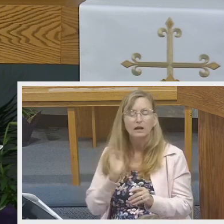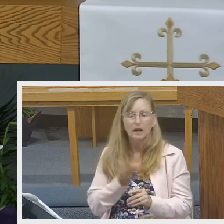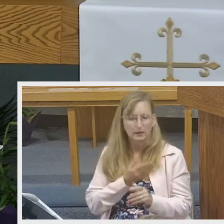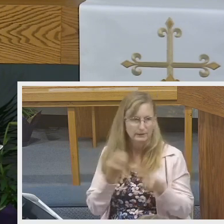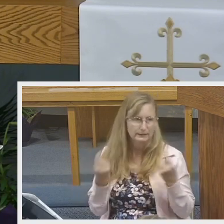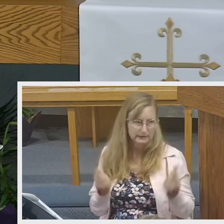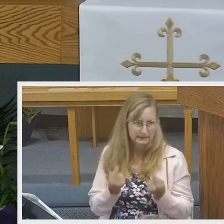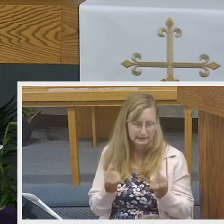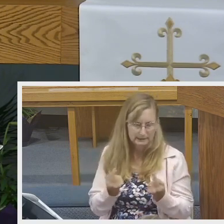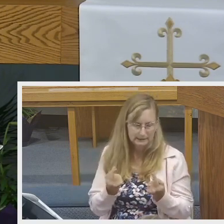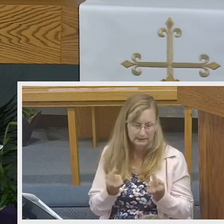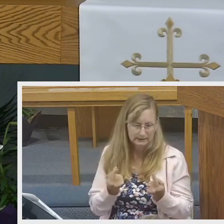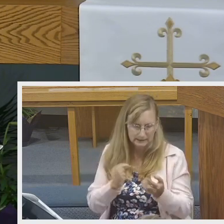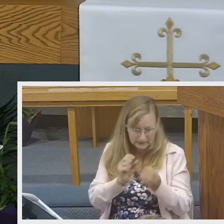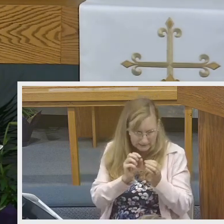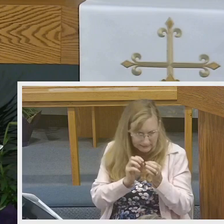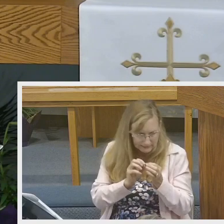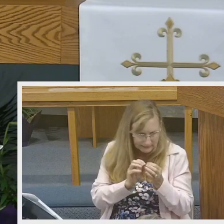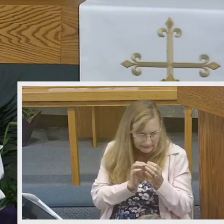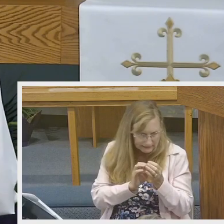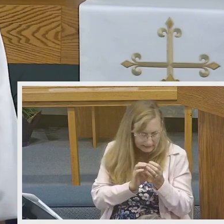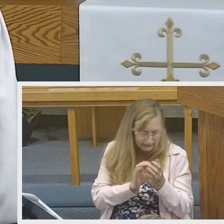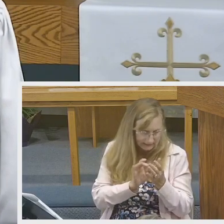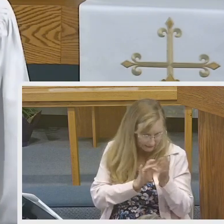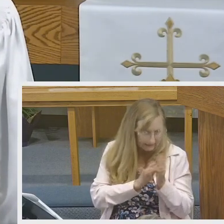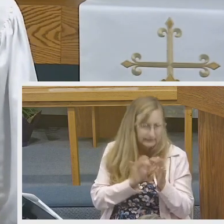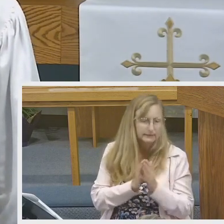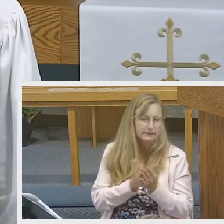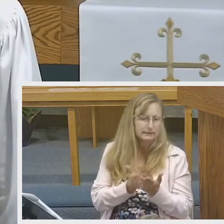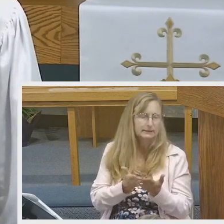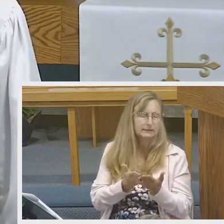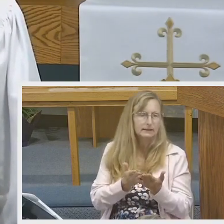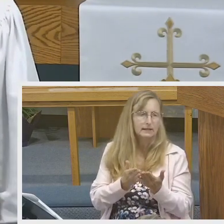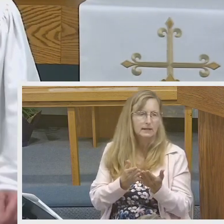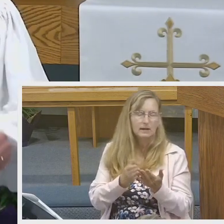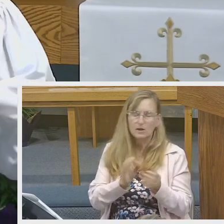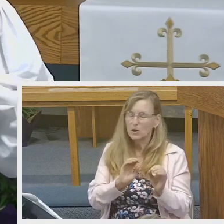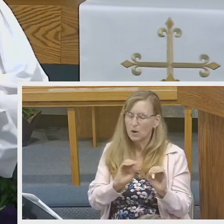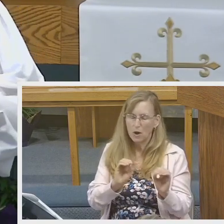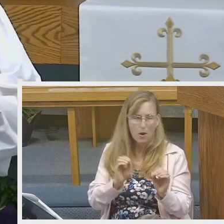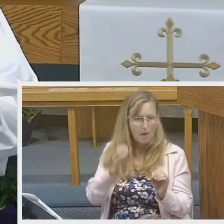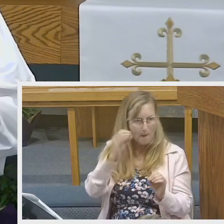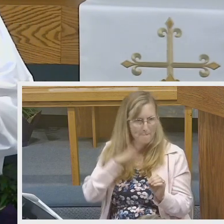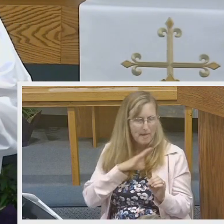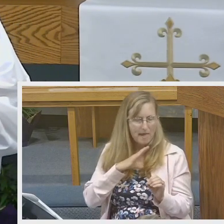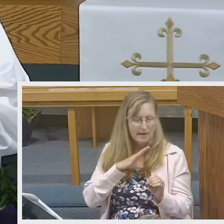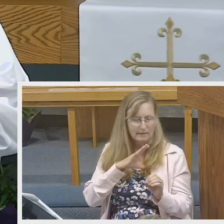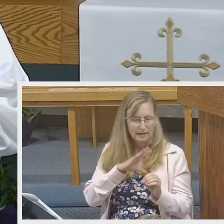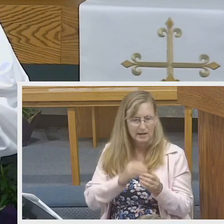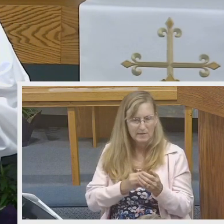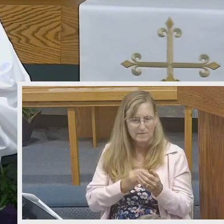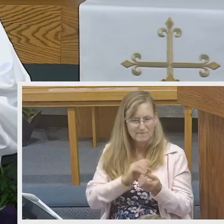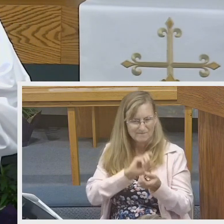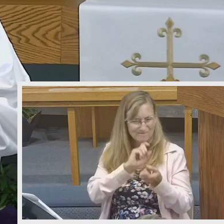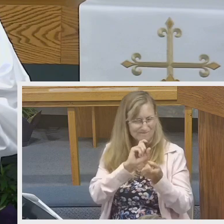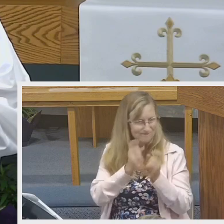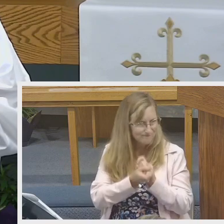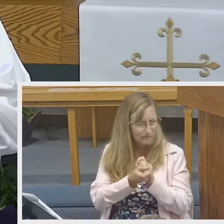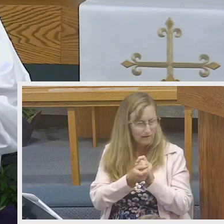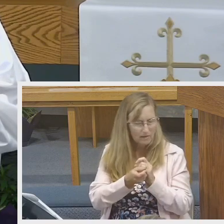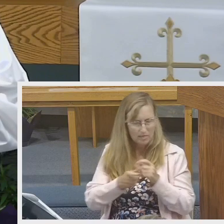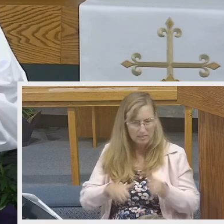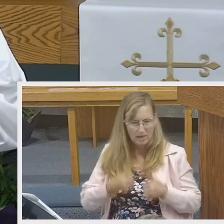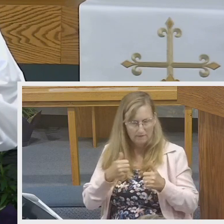The scripture says, no man can redeem the life of another or give to God a ransom for him. The ransom